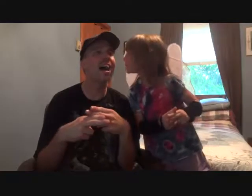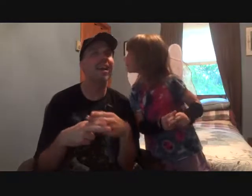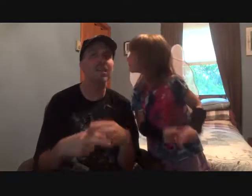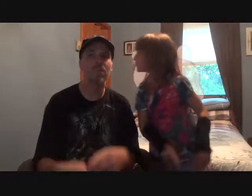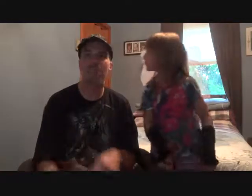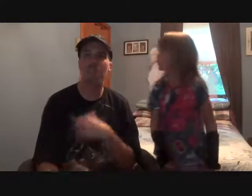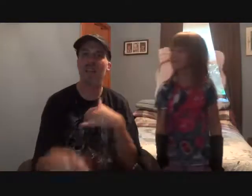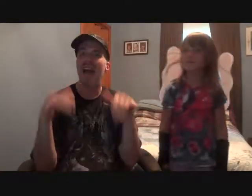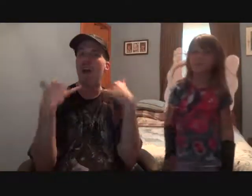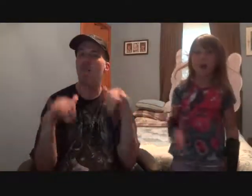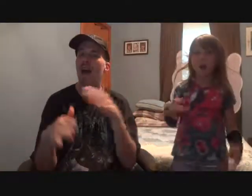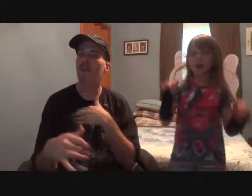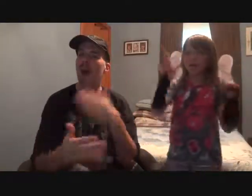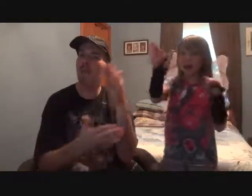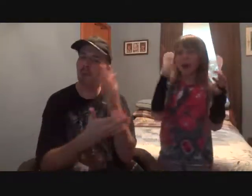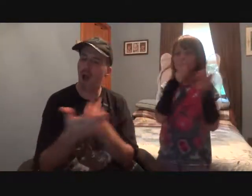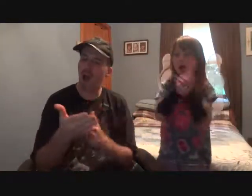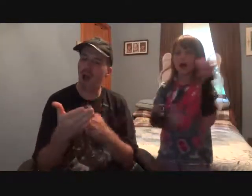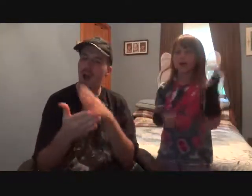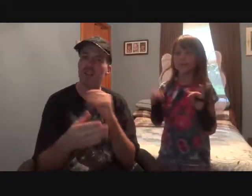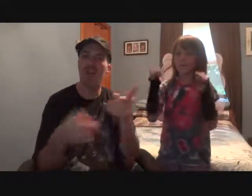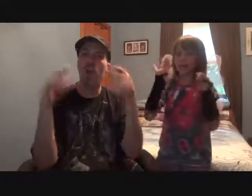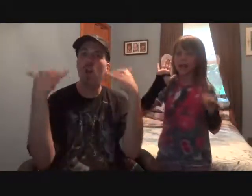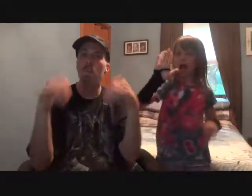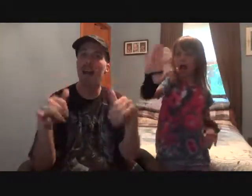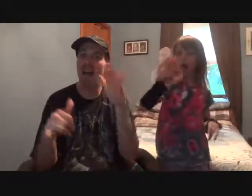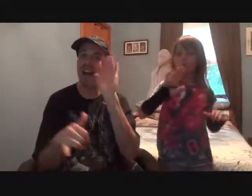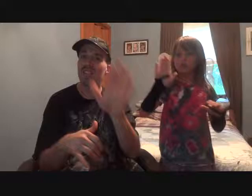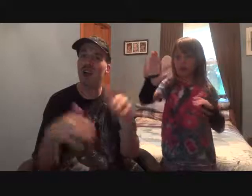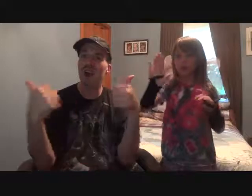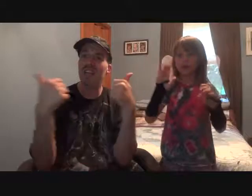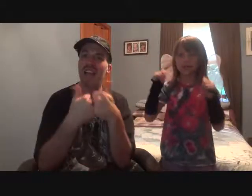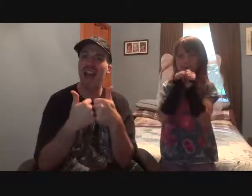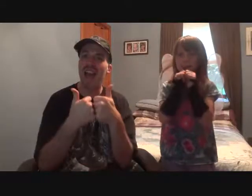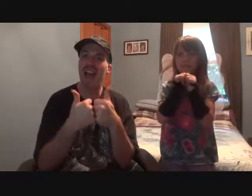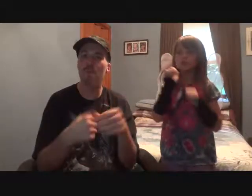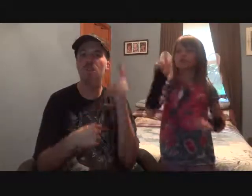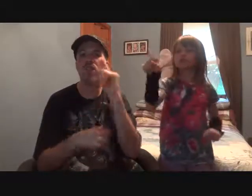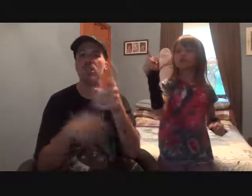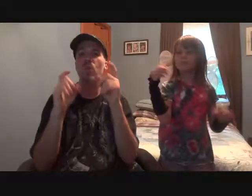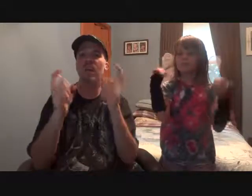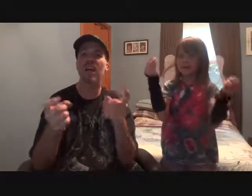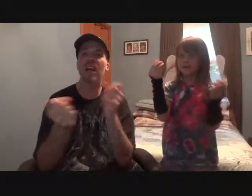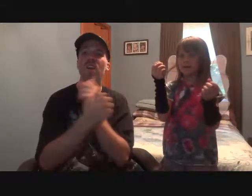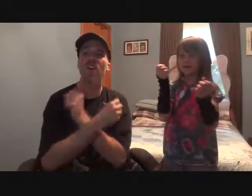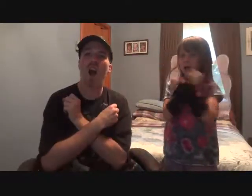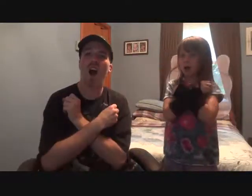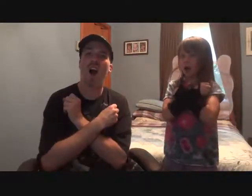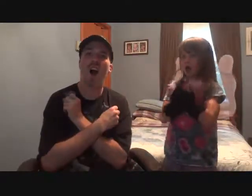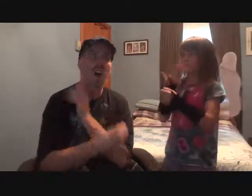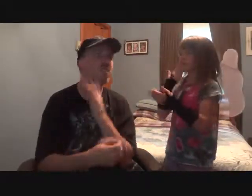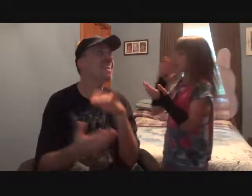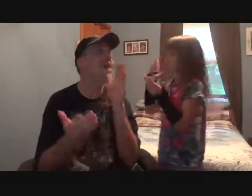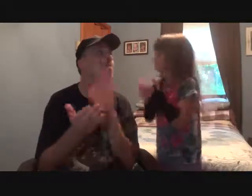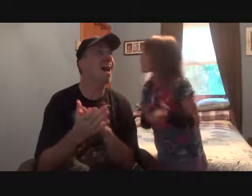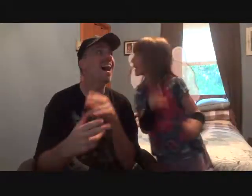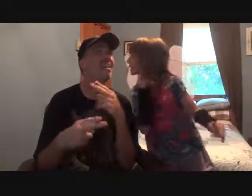baby I play my part when you play your game You get love, man,